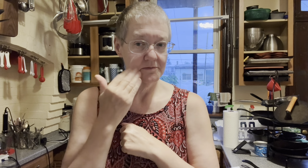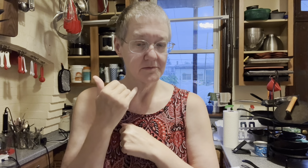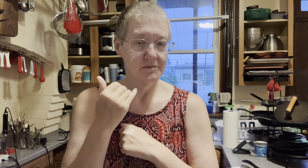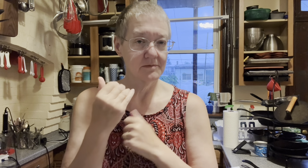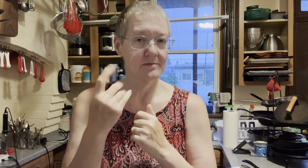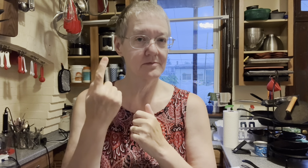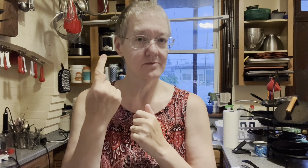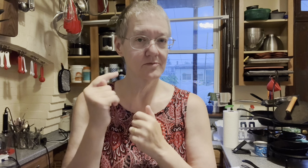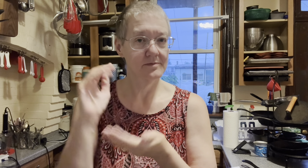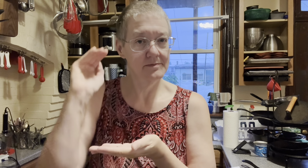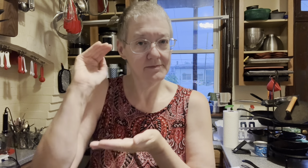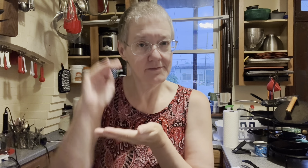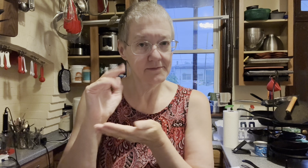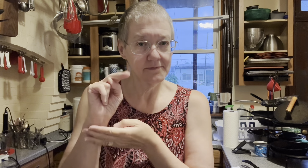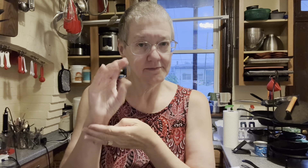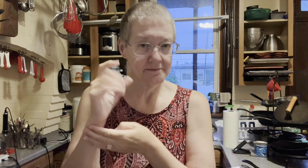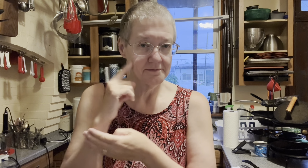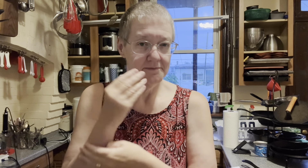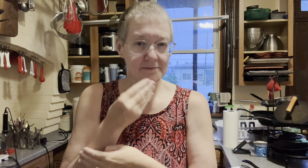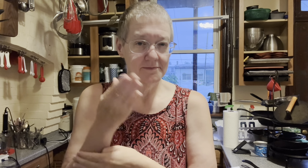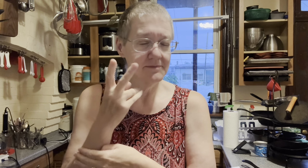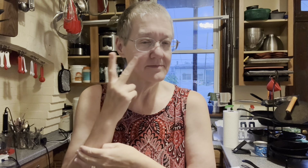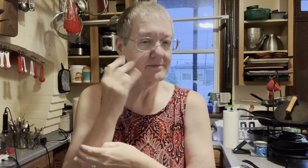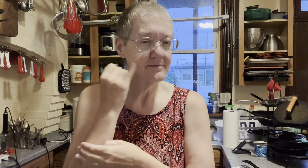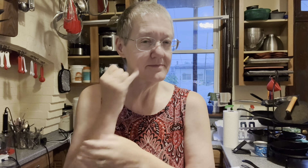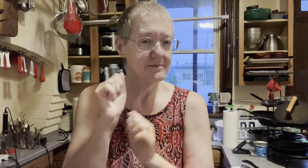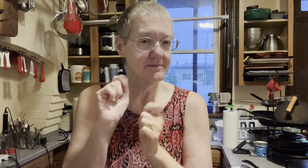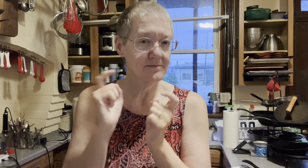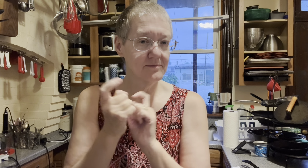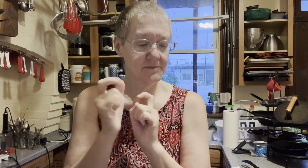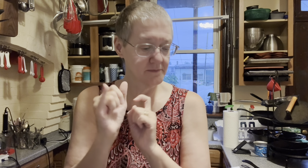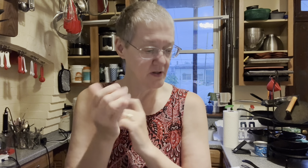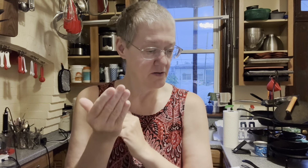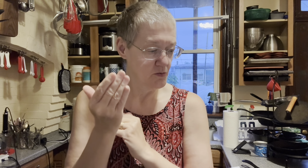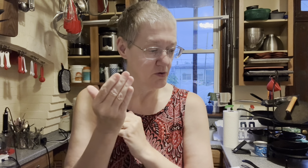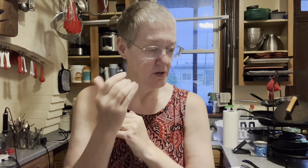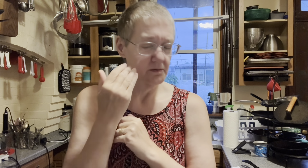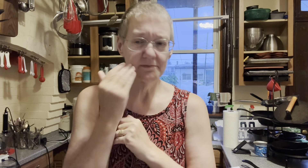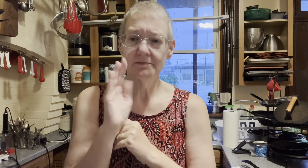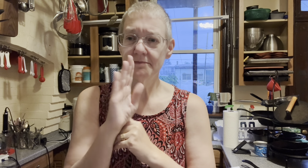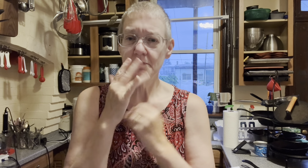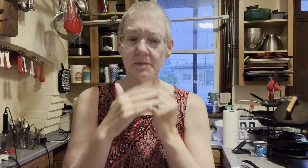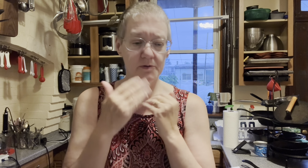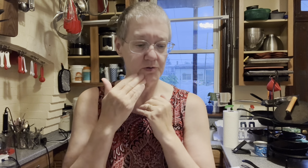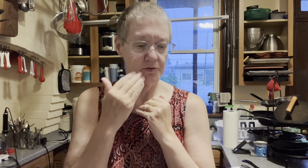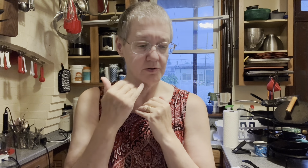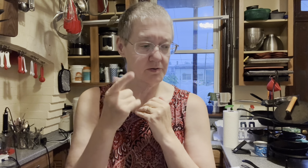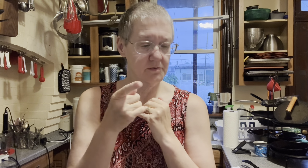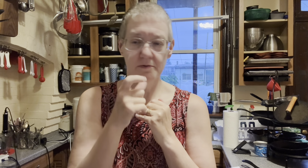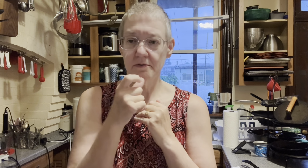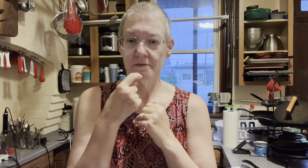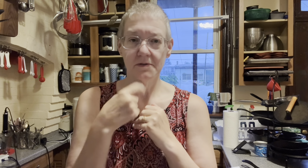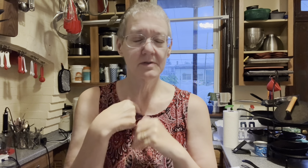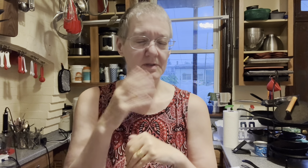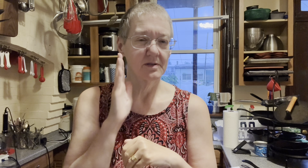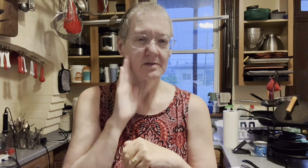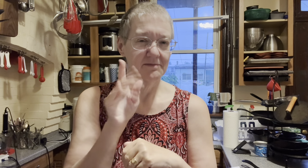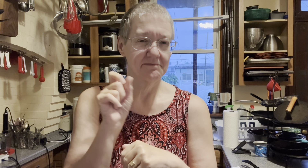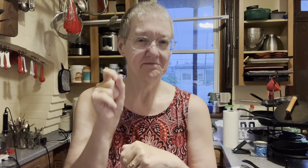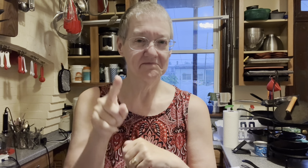to 150. So I'm going to try lowering the net carbs for breakfast. See if changing them. I'm not sure what his blood sugar is this morning. He didn't tell me.